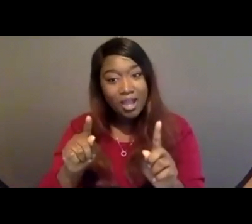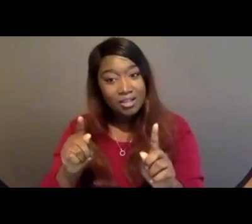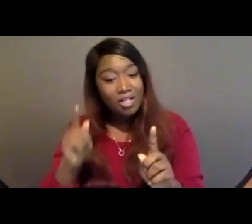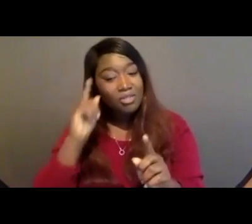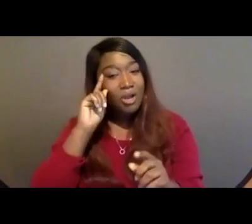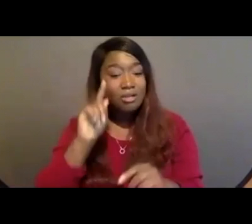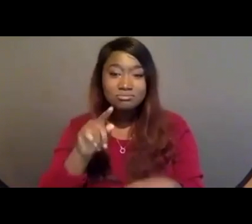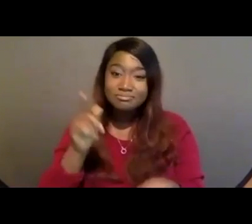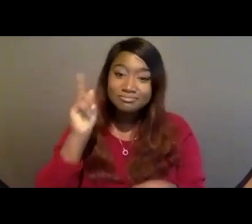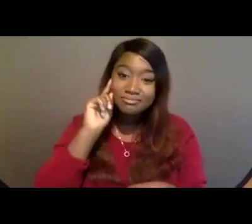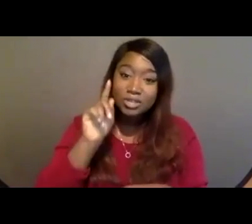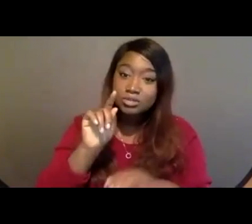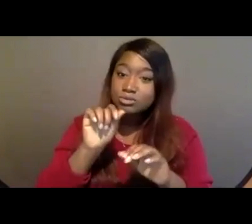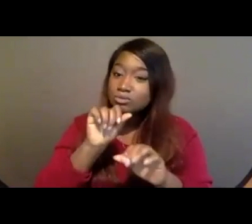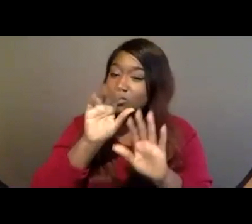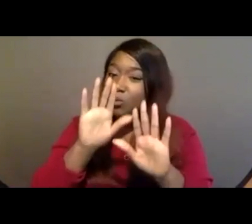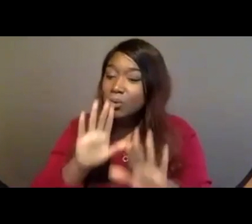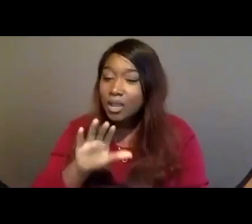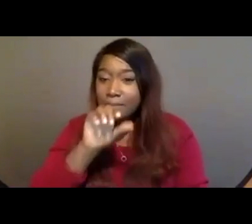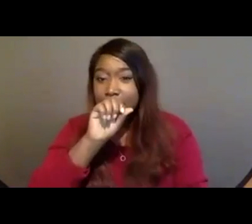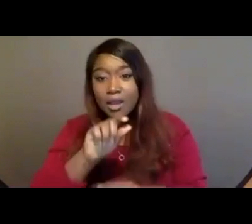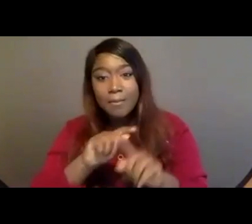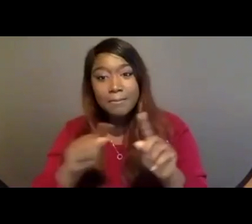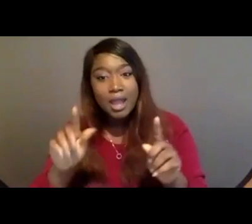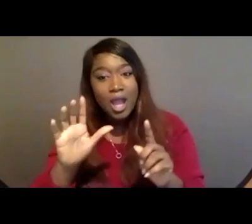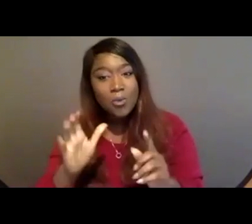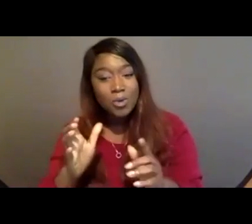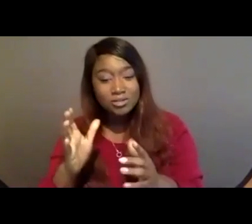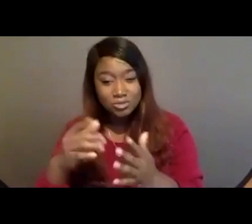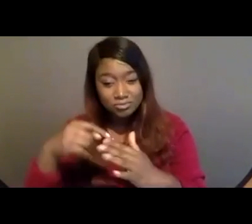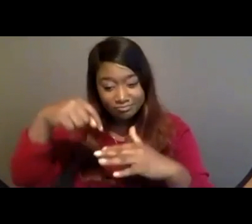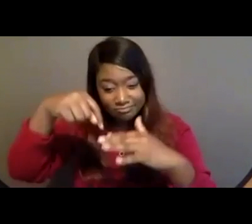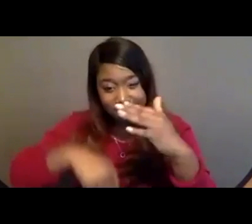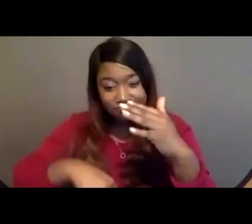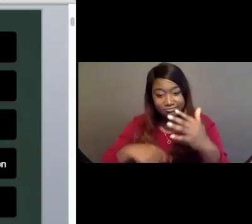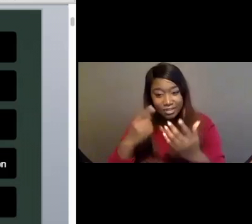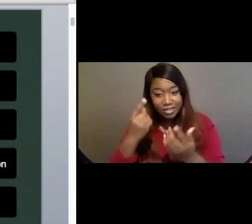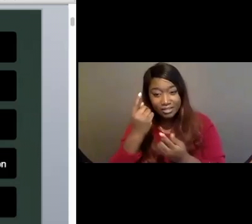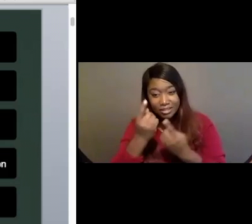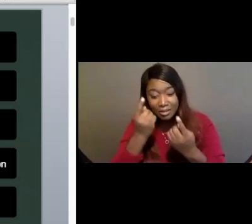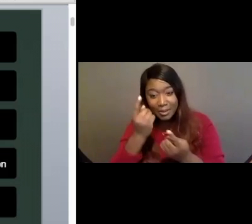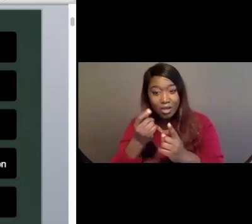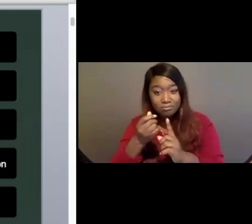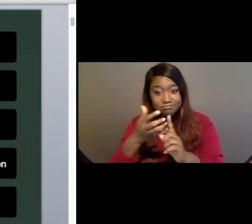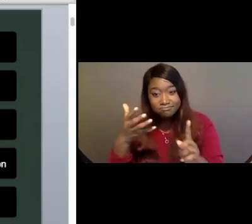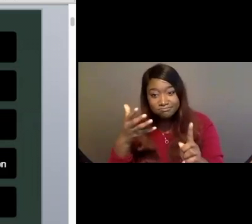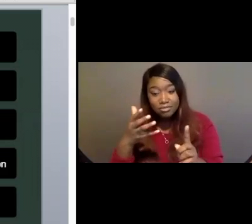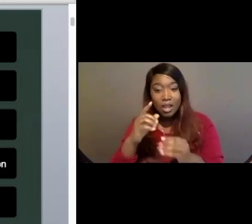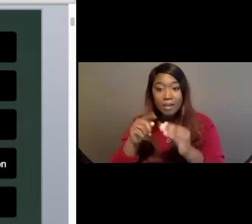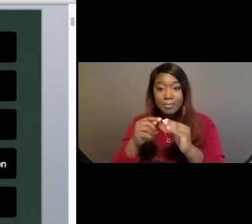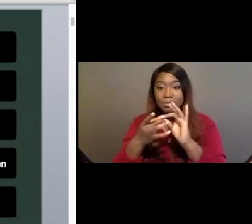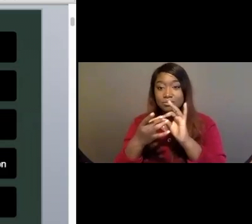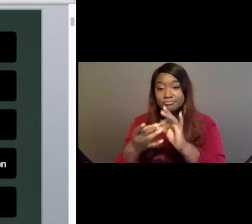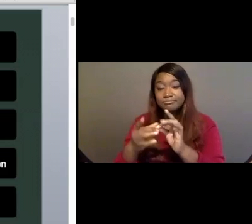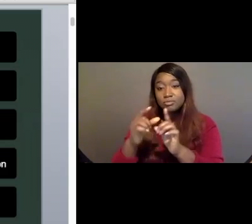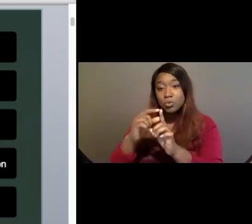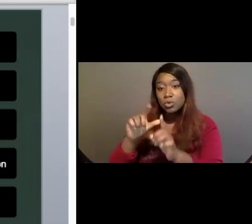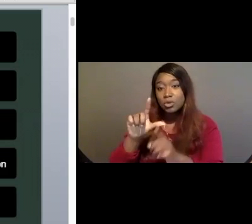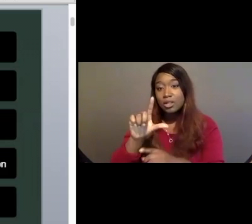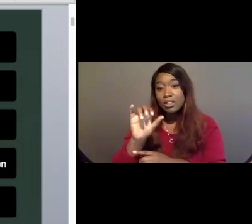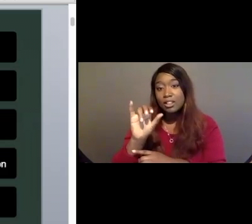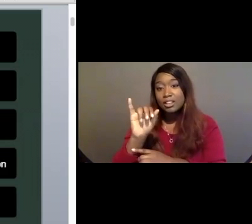want to sort of explore that word of lineage and where I'm thinking about it right now. Philosophical and historical foundations are really